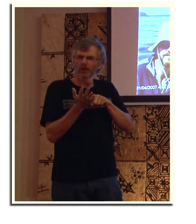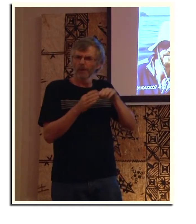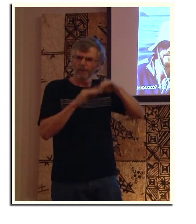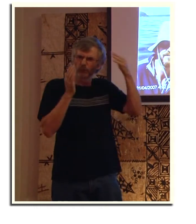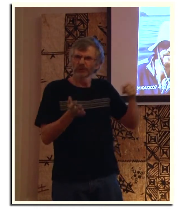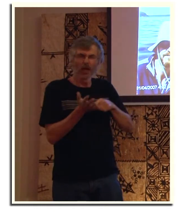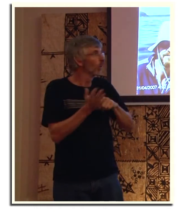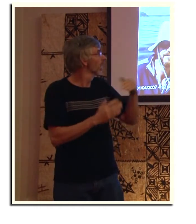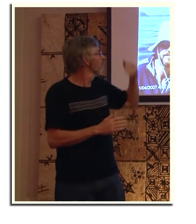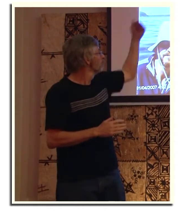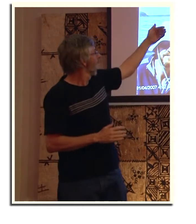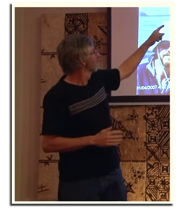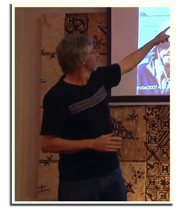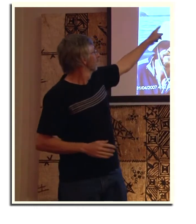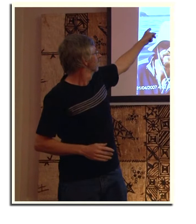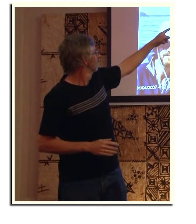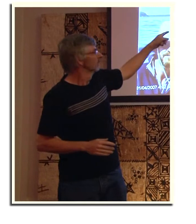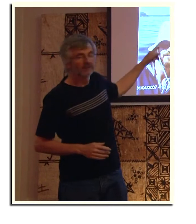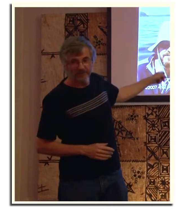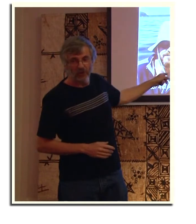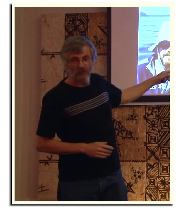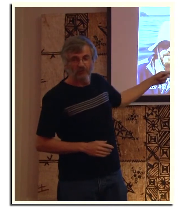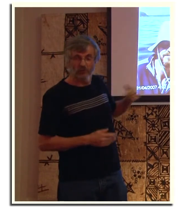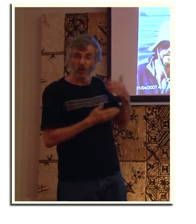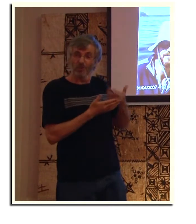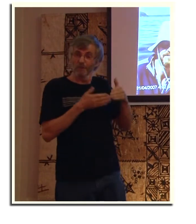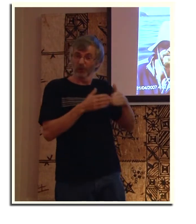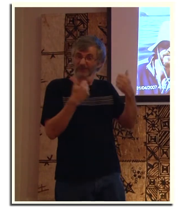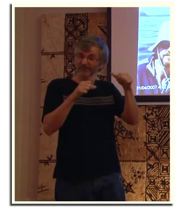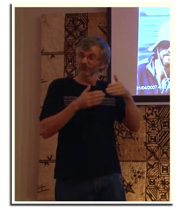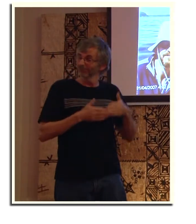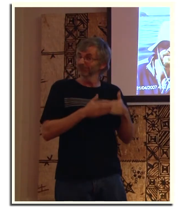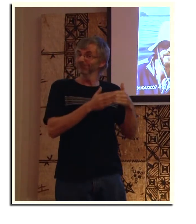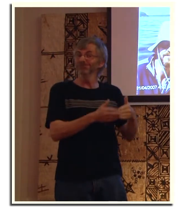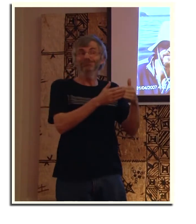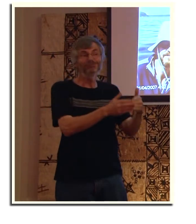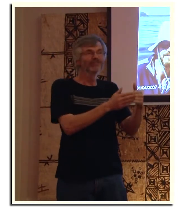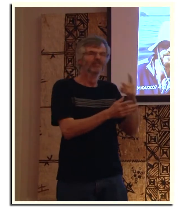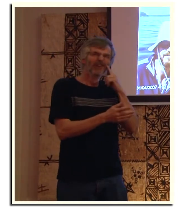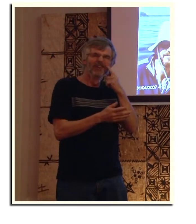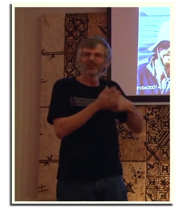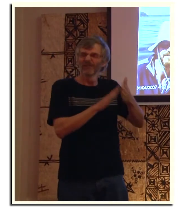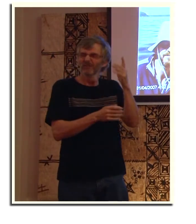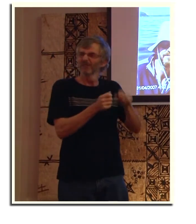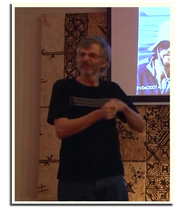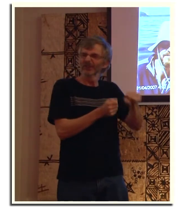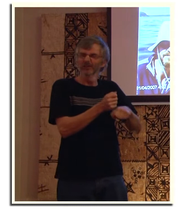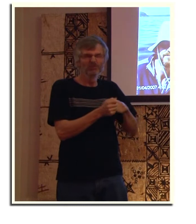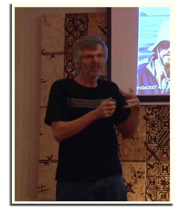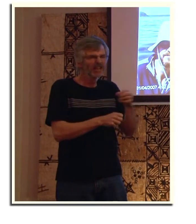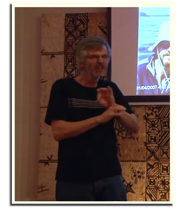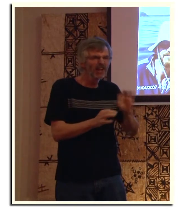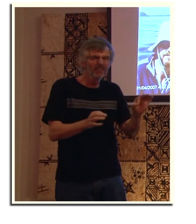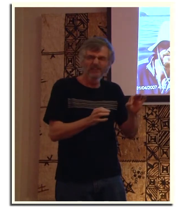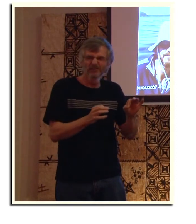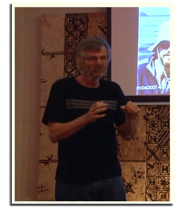so here we go. Here I was successful in my boat building. It floated and I went fishing. So it was really